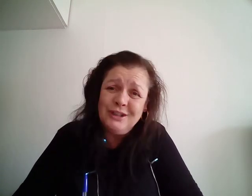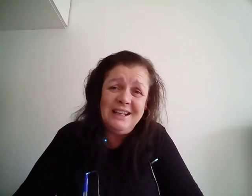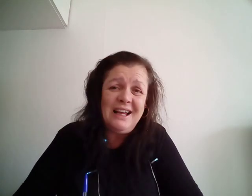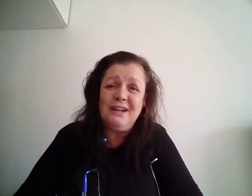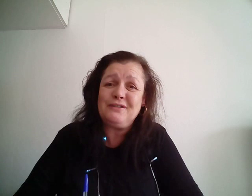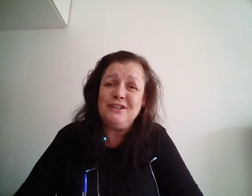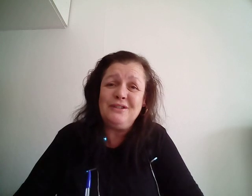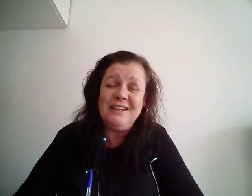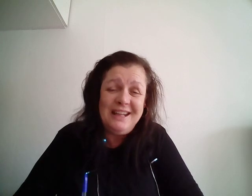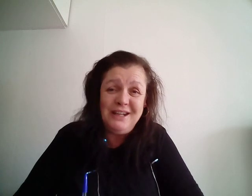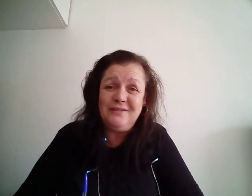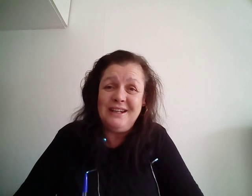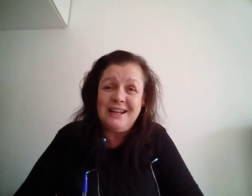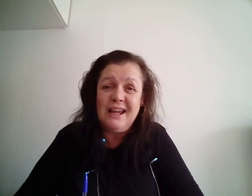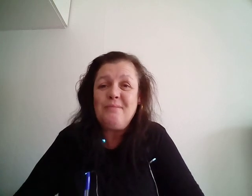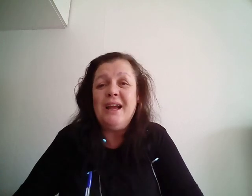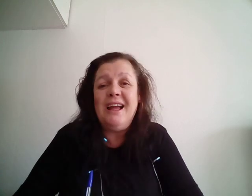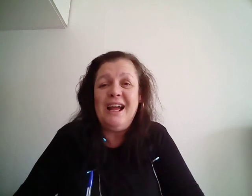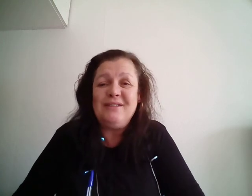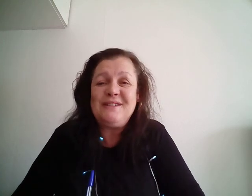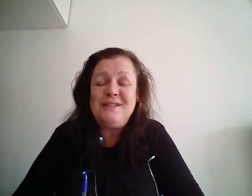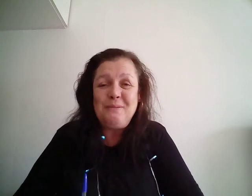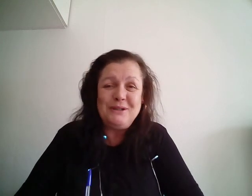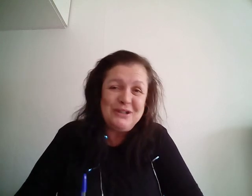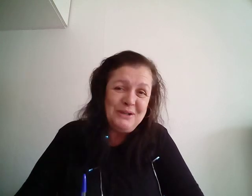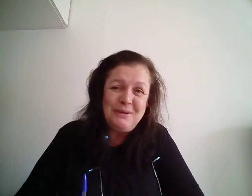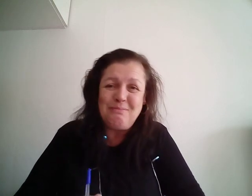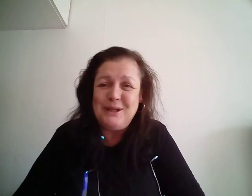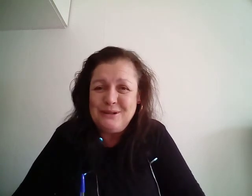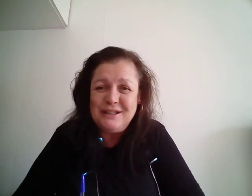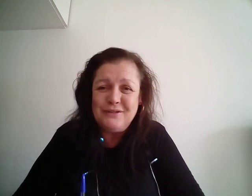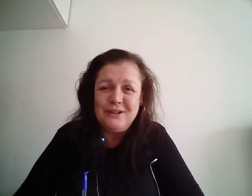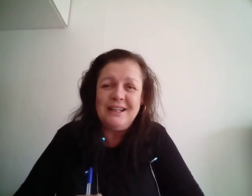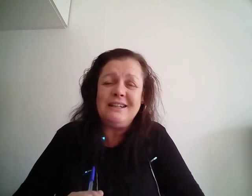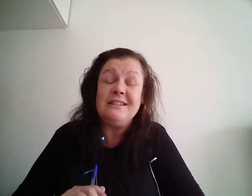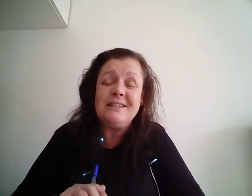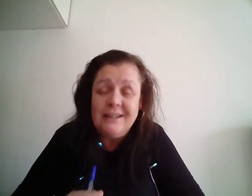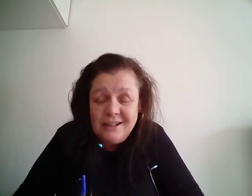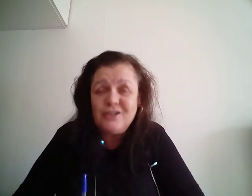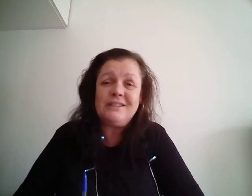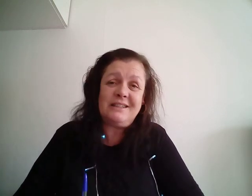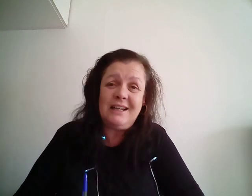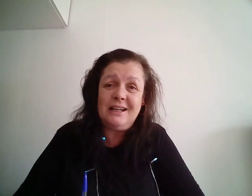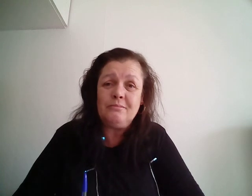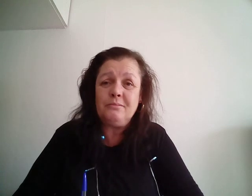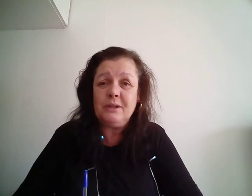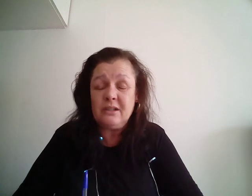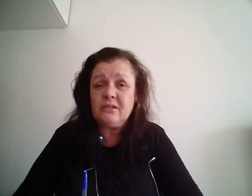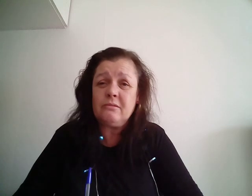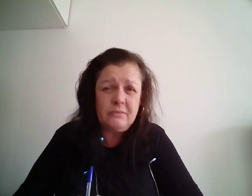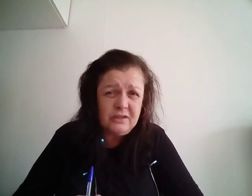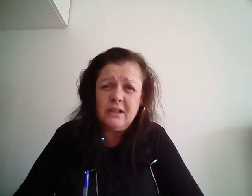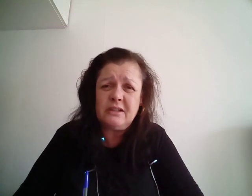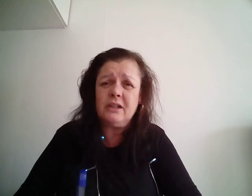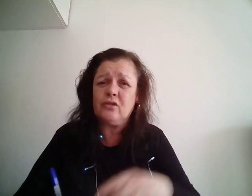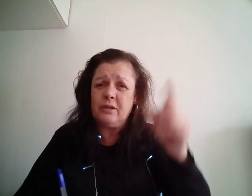morning, afternoon, or evening, okay? Have a super-duper beautiful and delicious time, because so, so true,